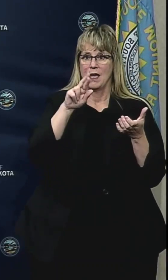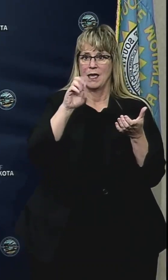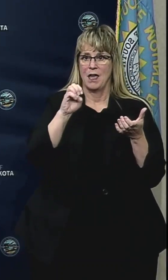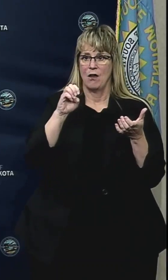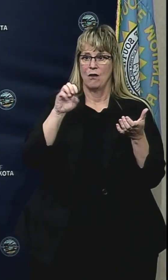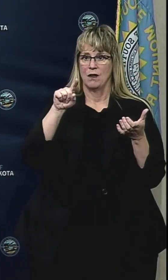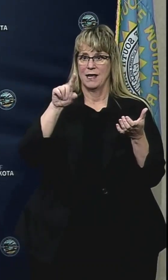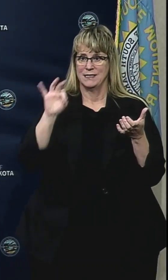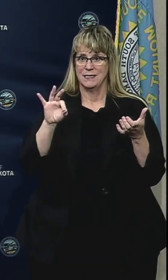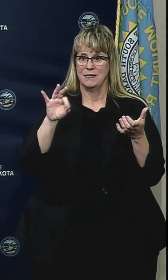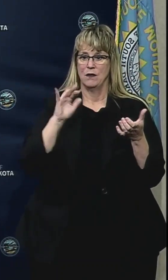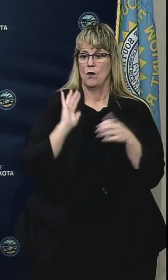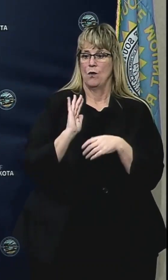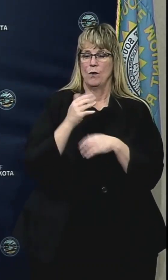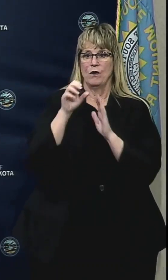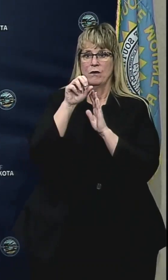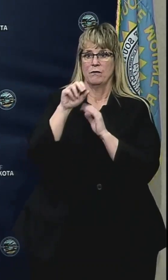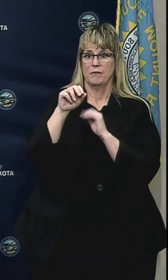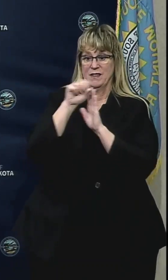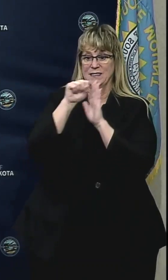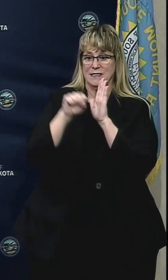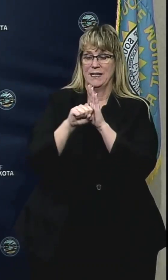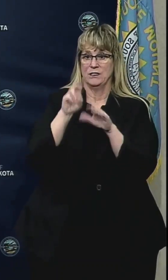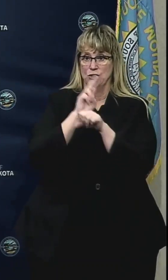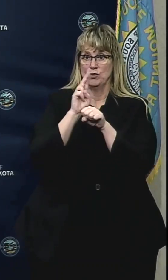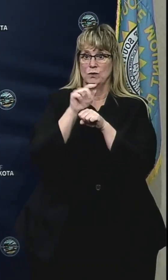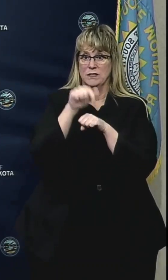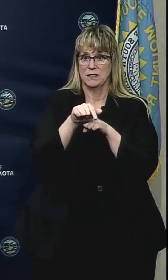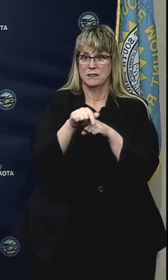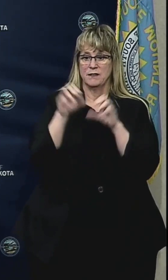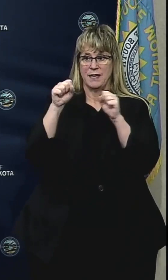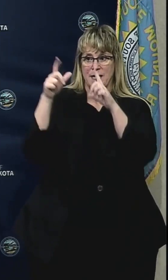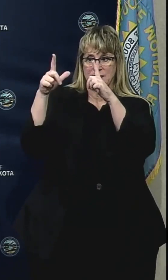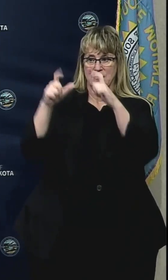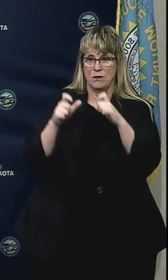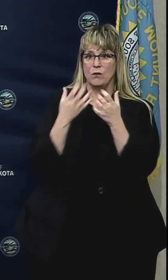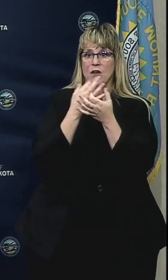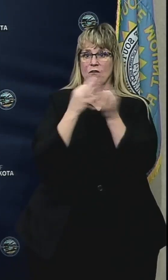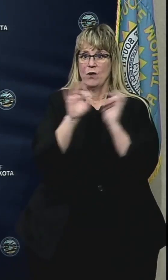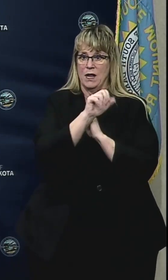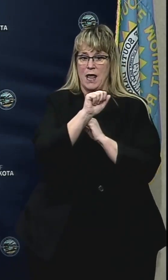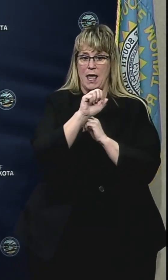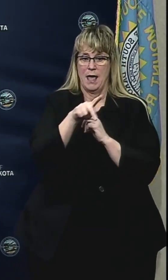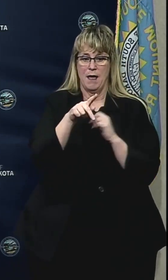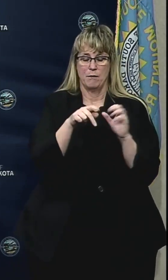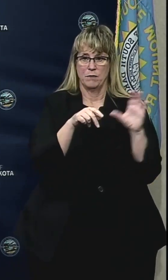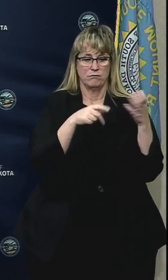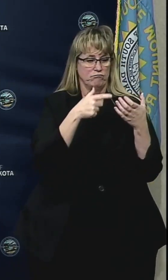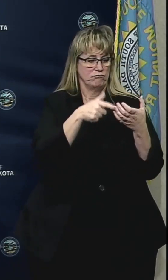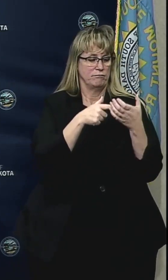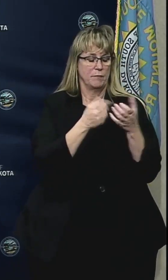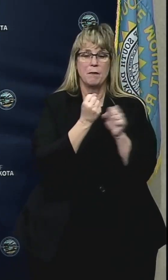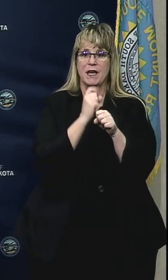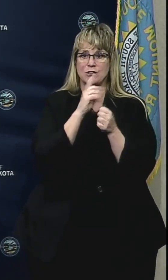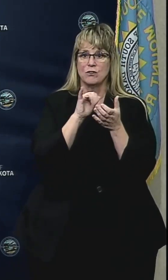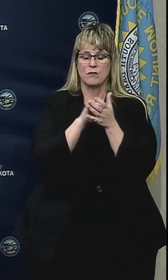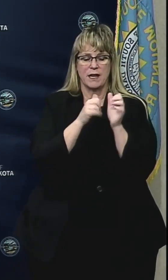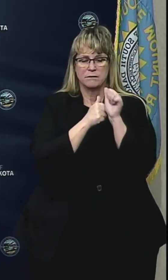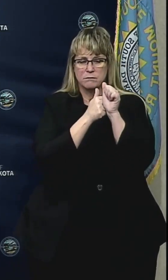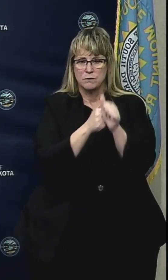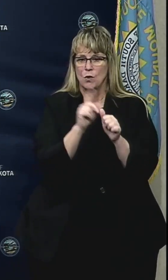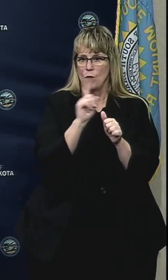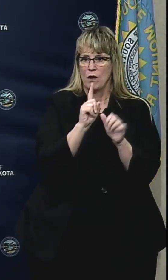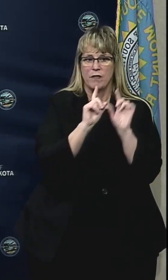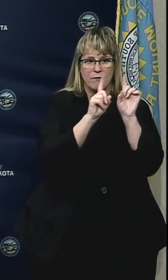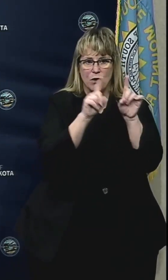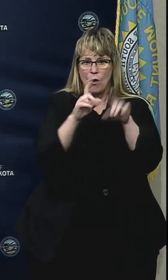second state in the nation to utilize that allows someone to download a free app and make sure that it is keeping track of everywhere